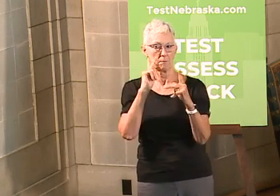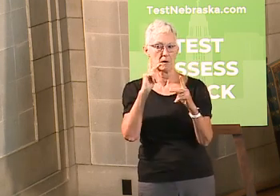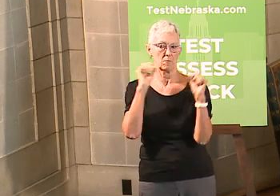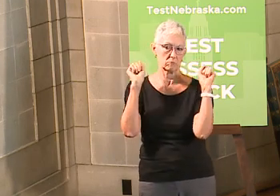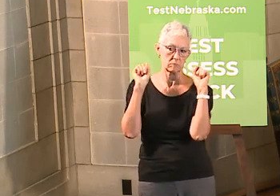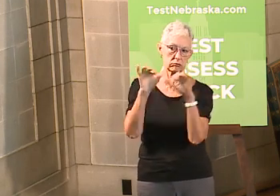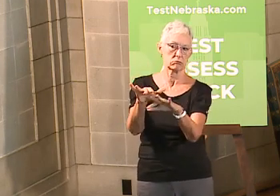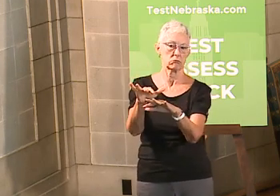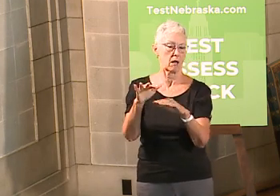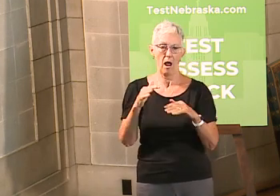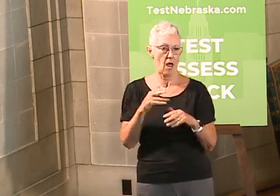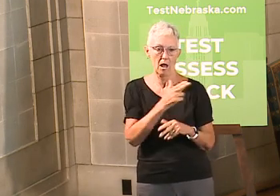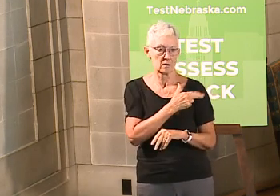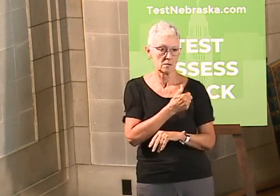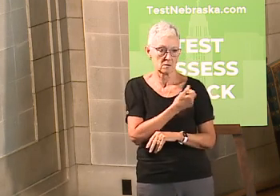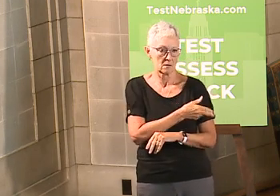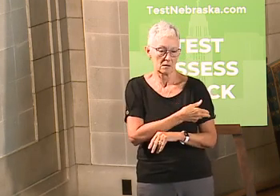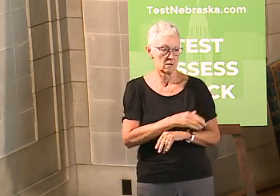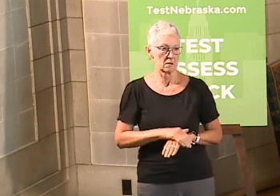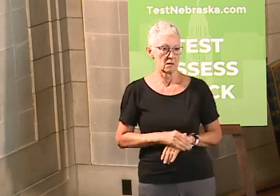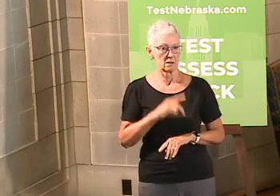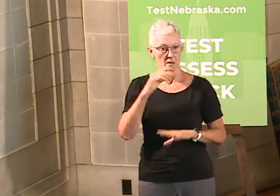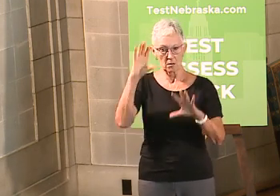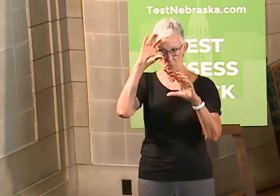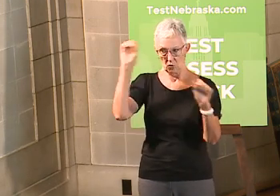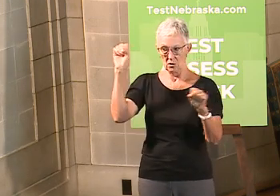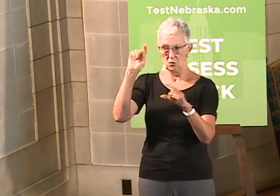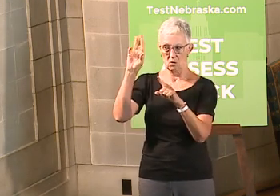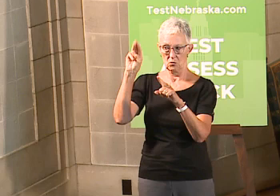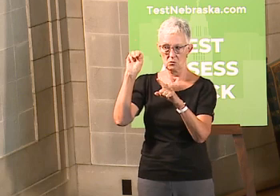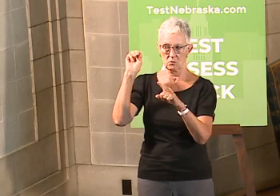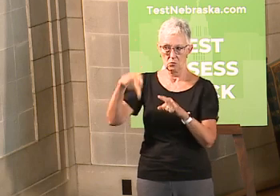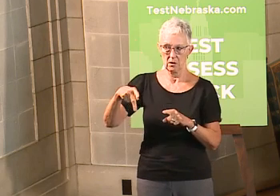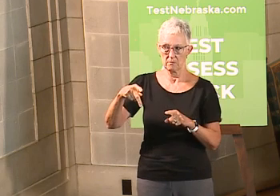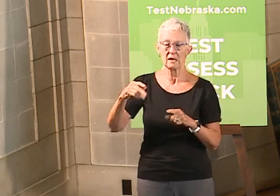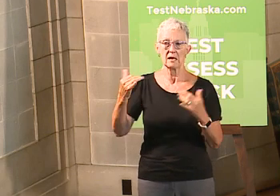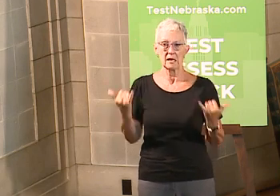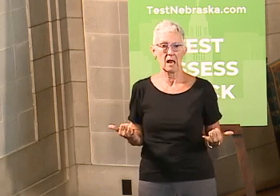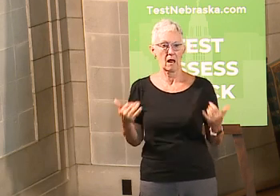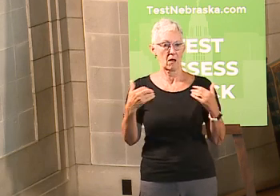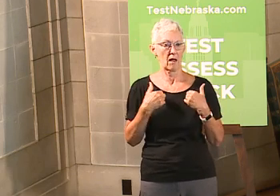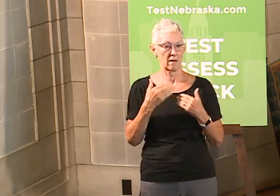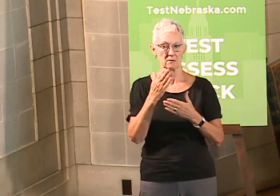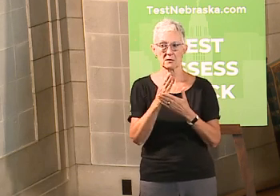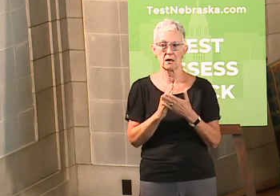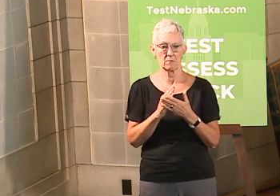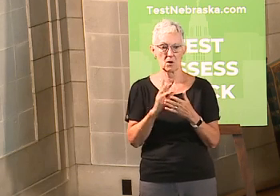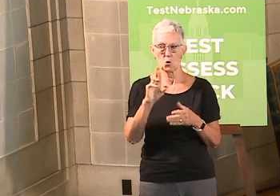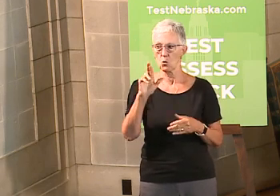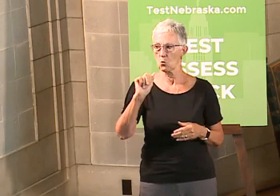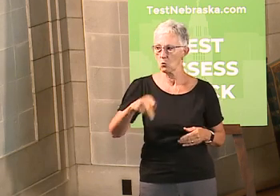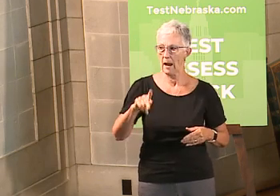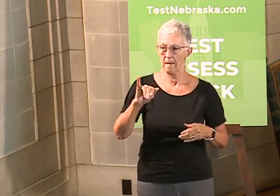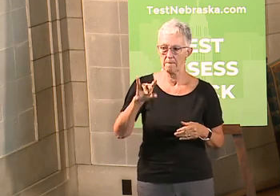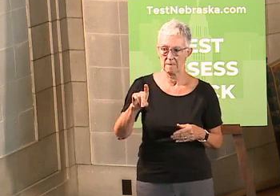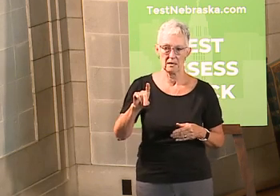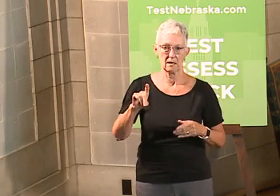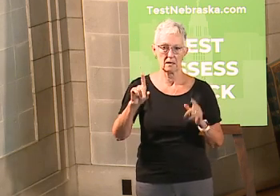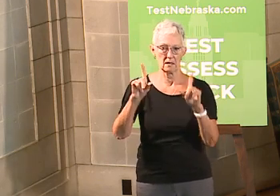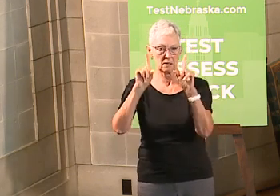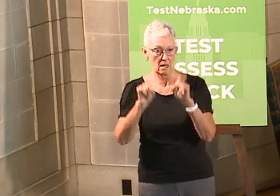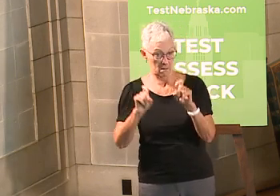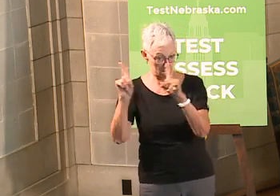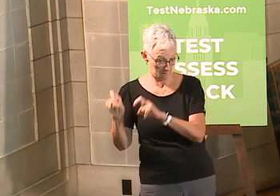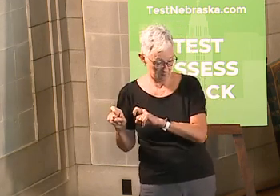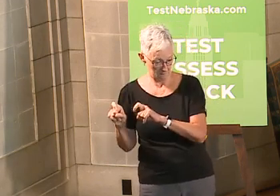long-term care facilities. The Trump administration is sending out rapid test point-of-care machines to the nursing facilities here, our skilled